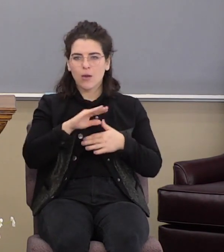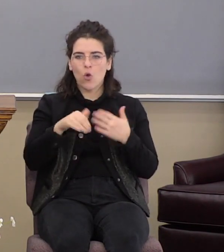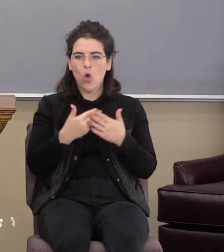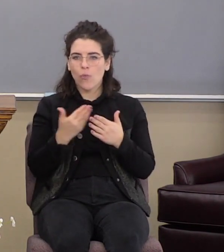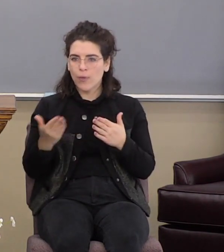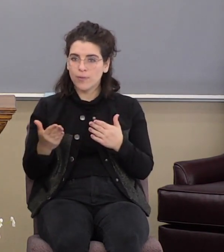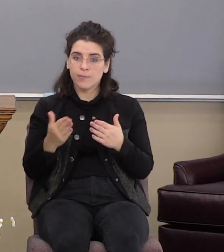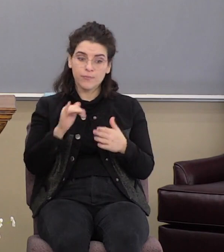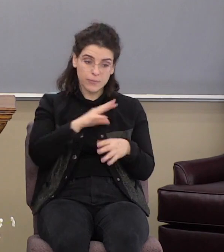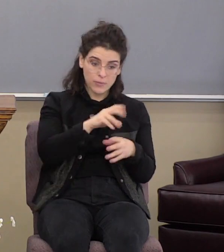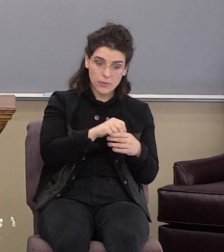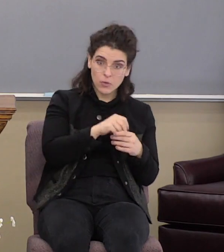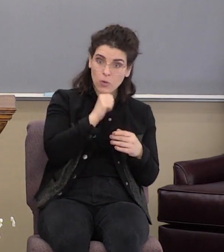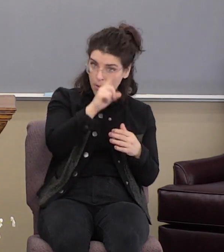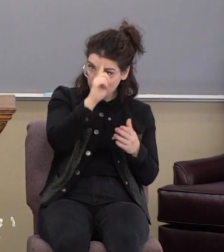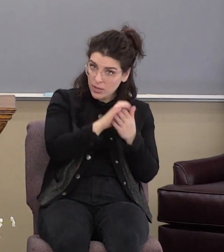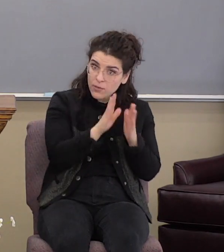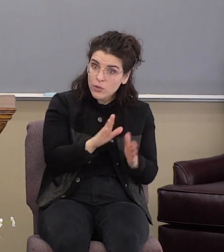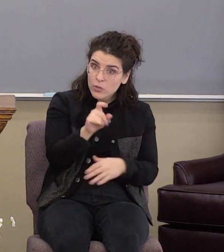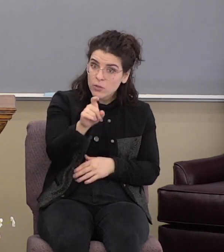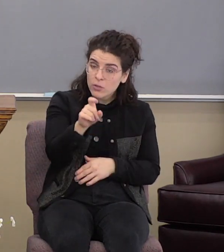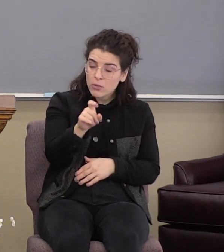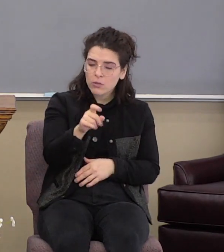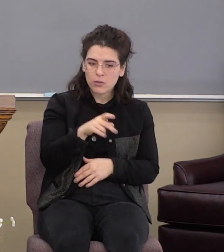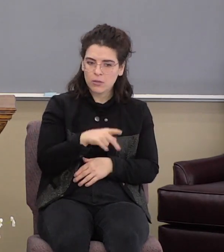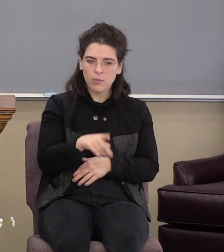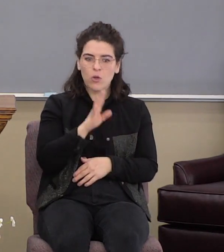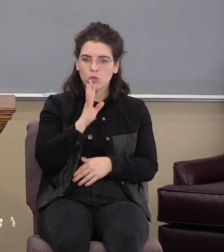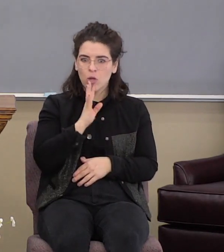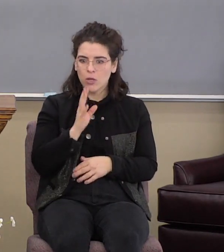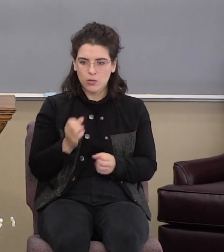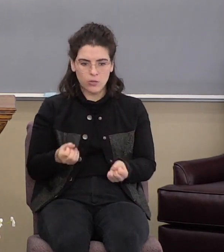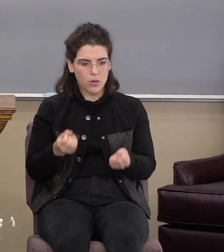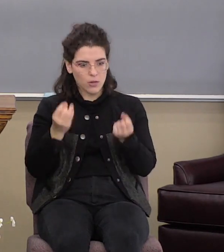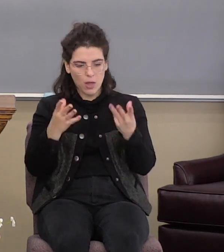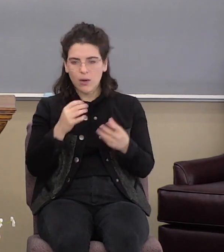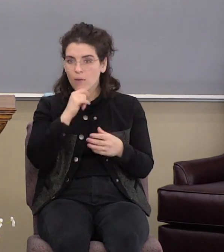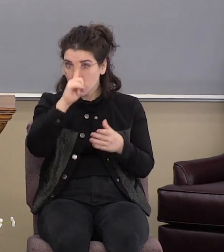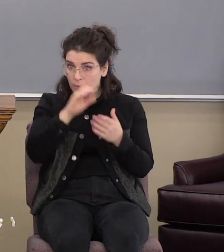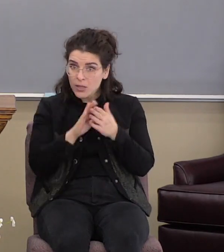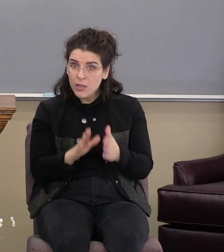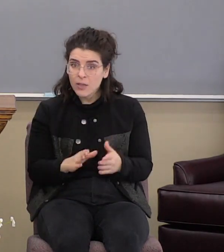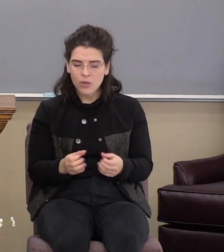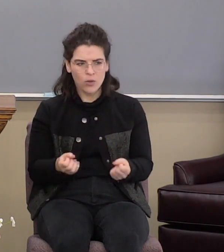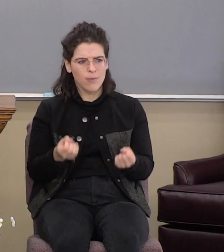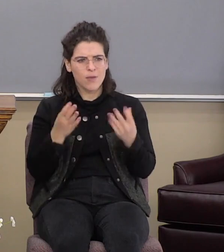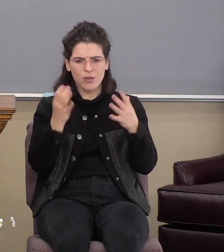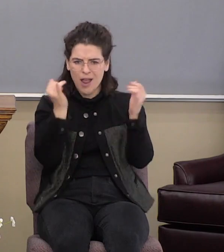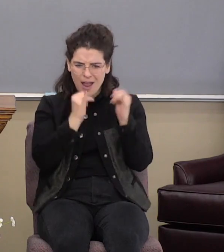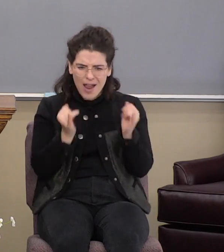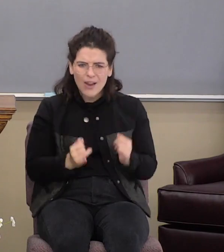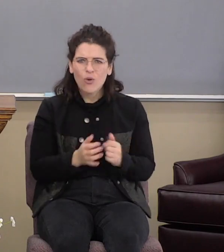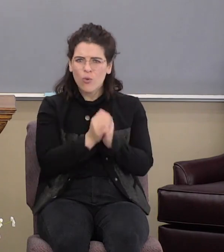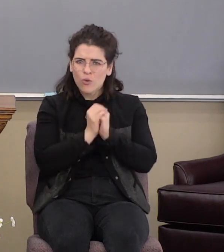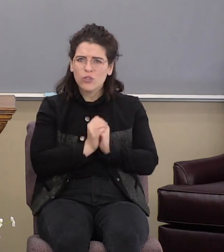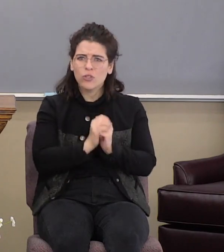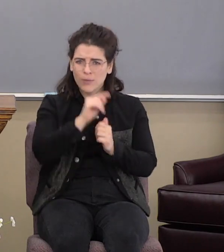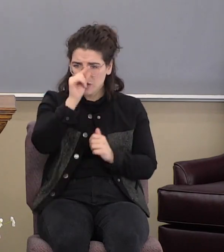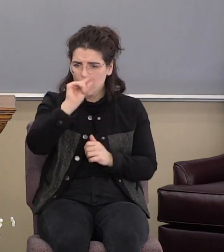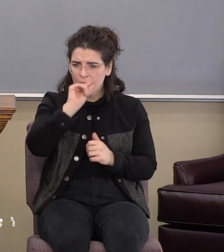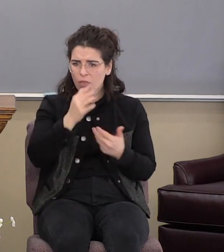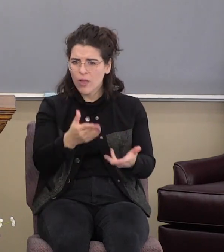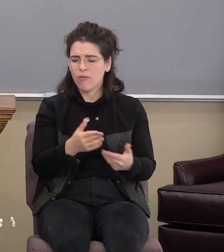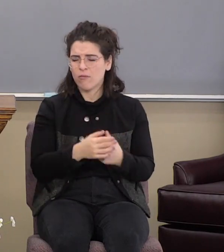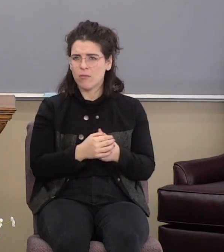that include unbelievers? By the way, isn't Paul talking to a bunch of rank unbelievers? They're a bunch of idol-worshipping, you know,